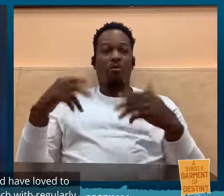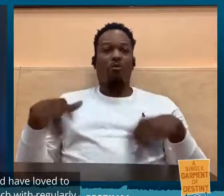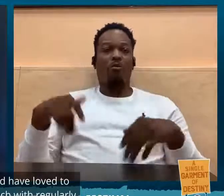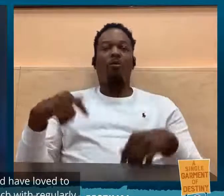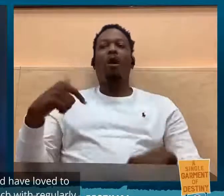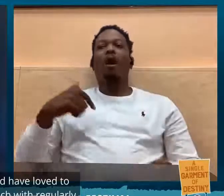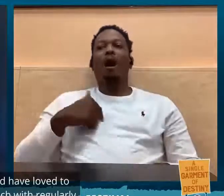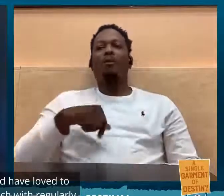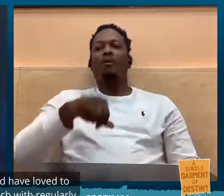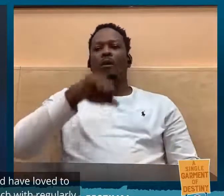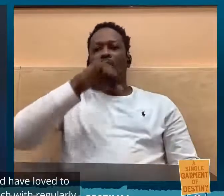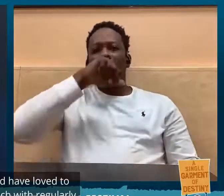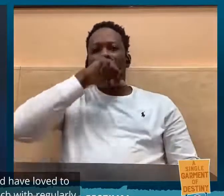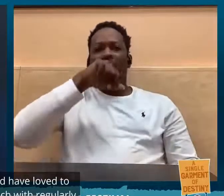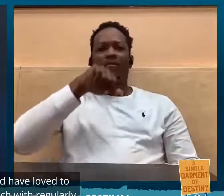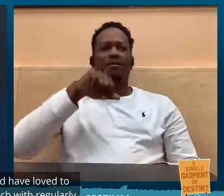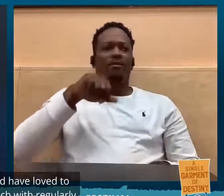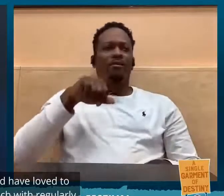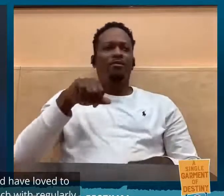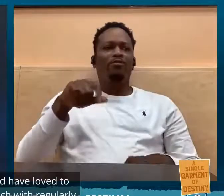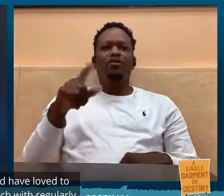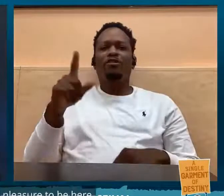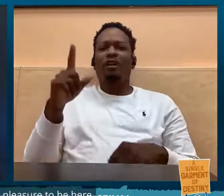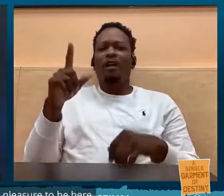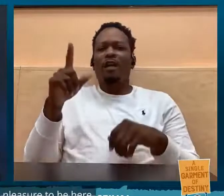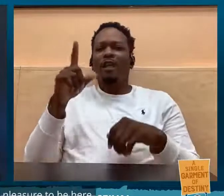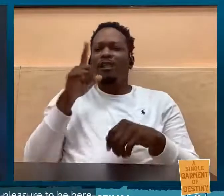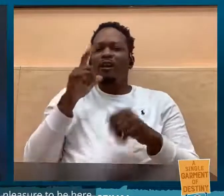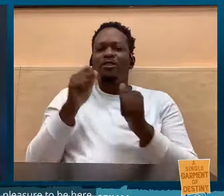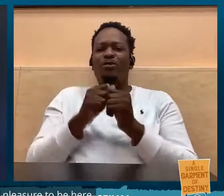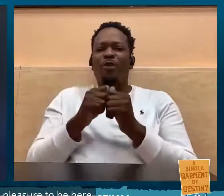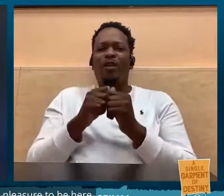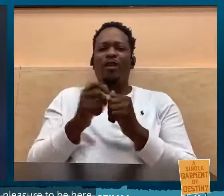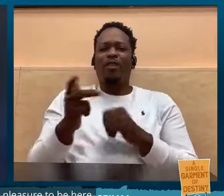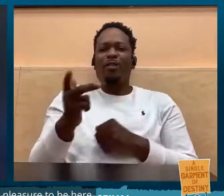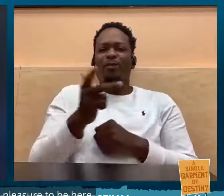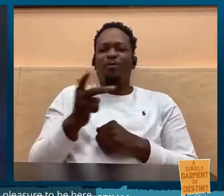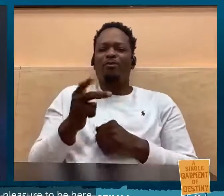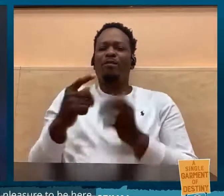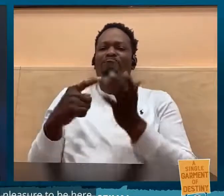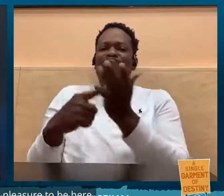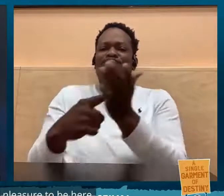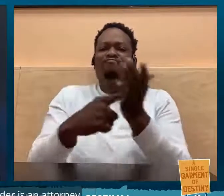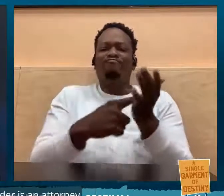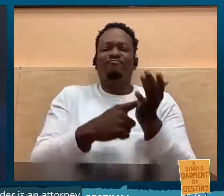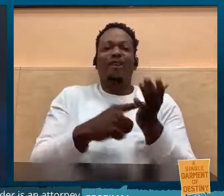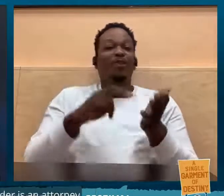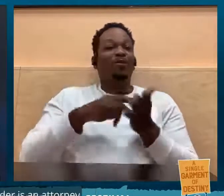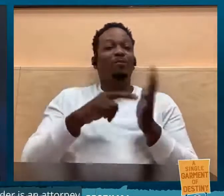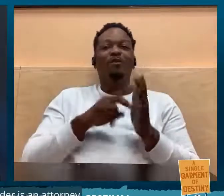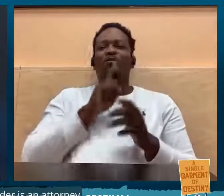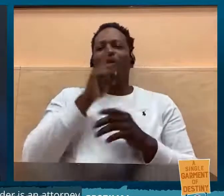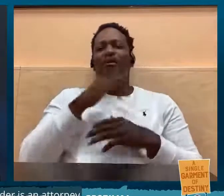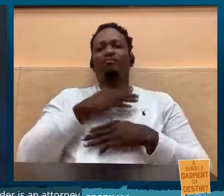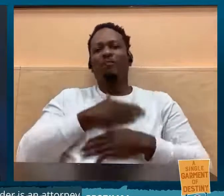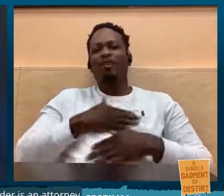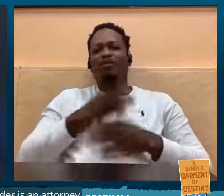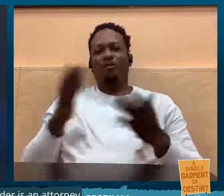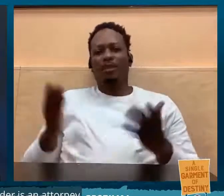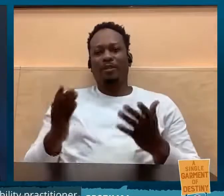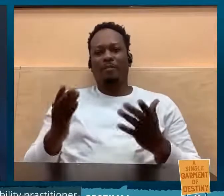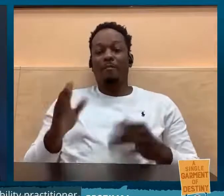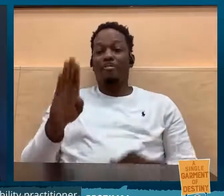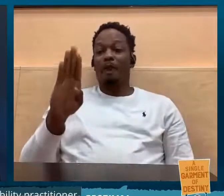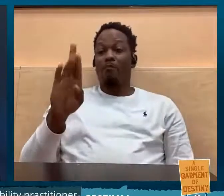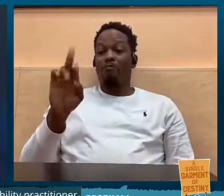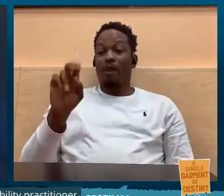have loved to just have lunch with regularly. And so it's a real pleasure to be here. Brandi Colander is an